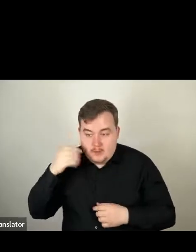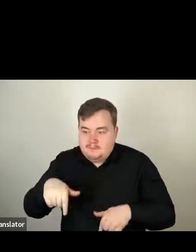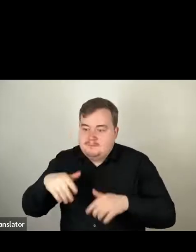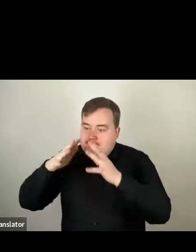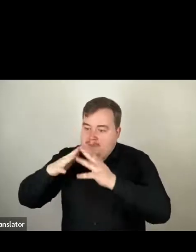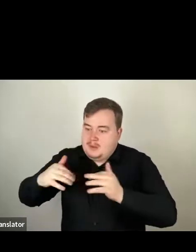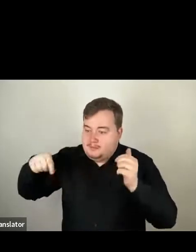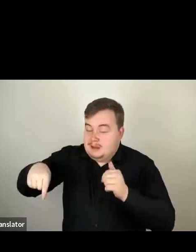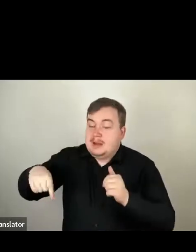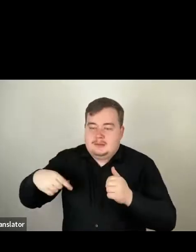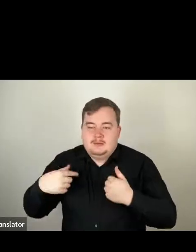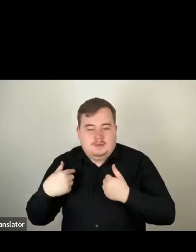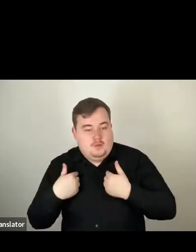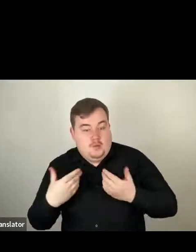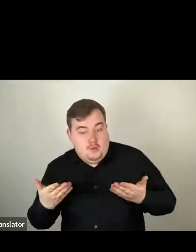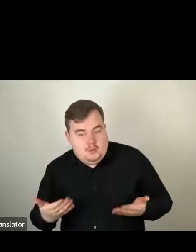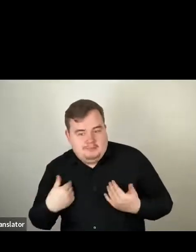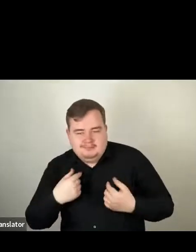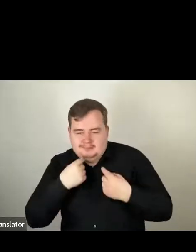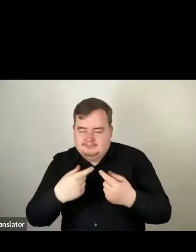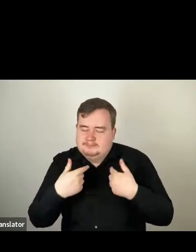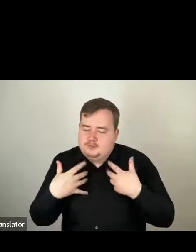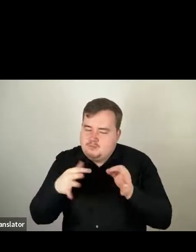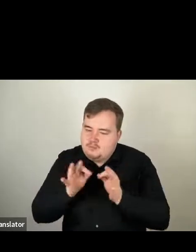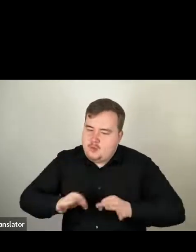extremely important for several reasons.